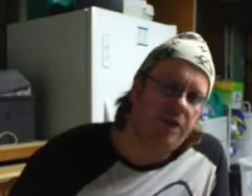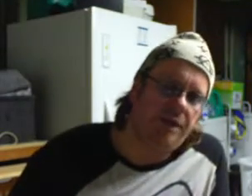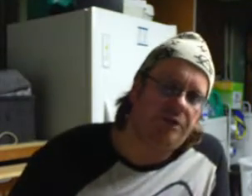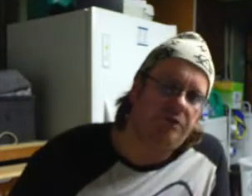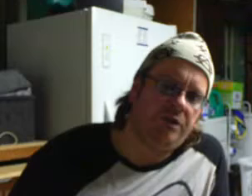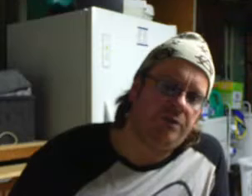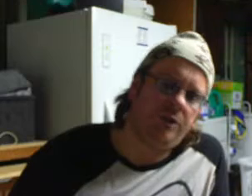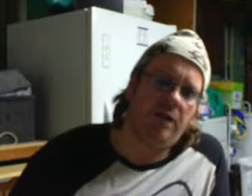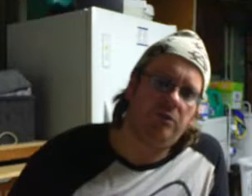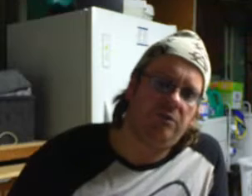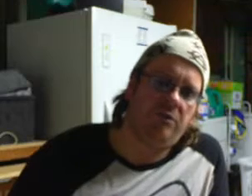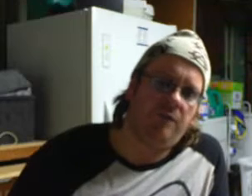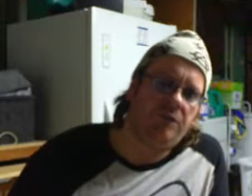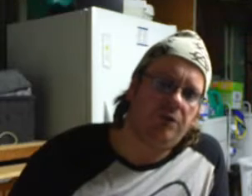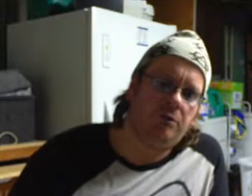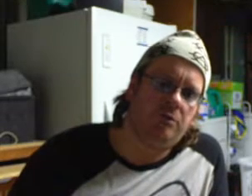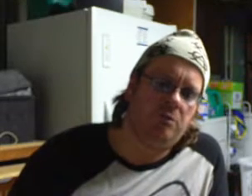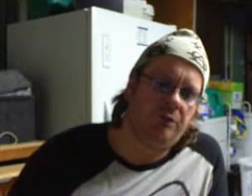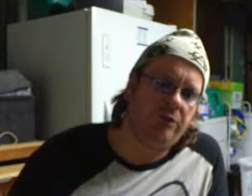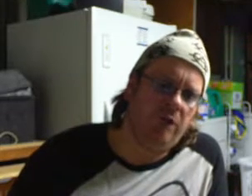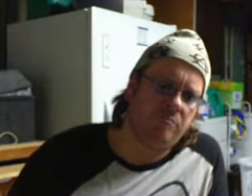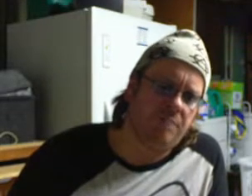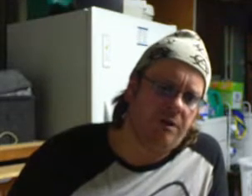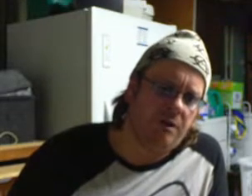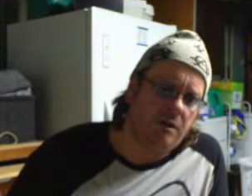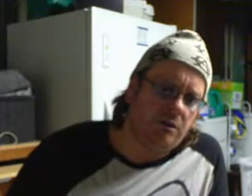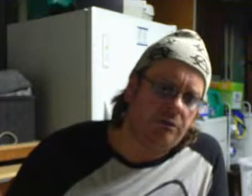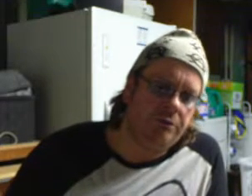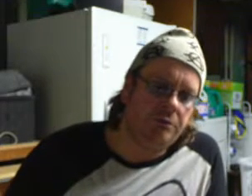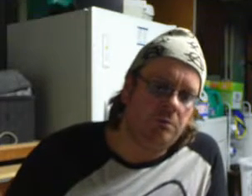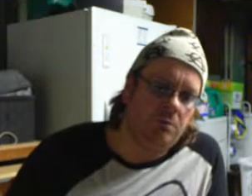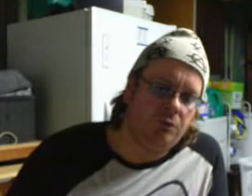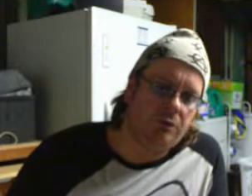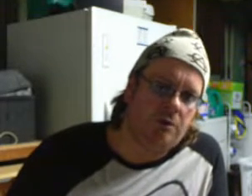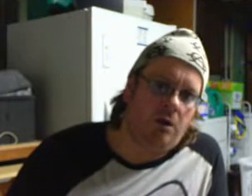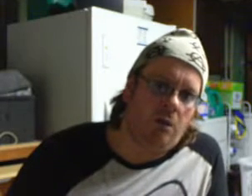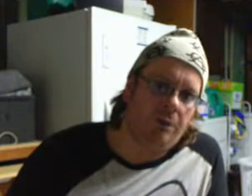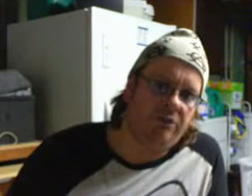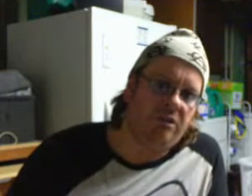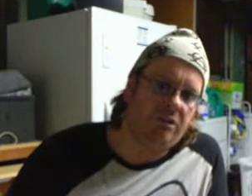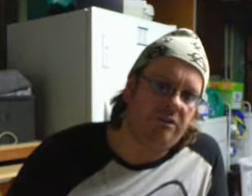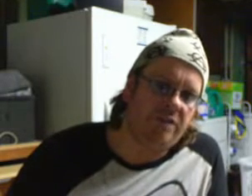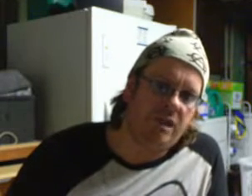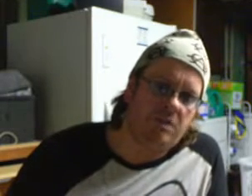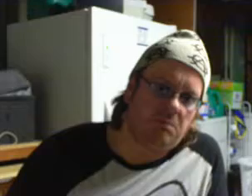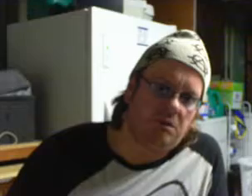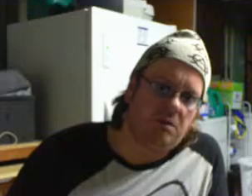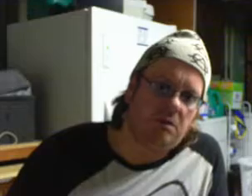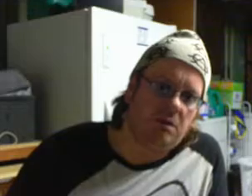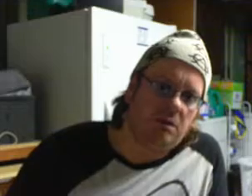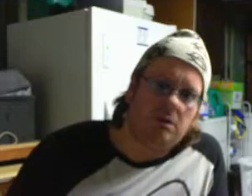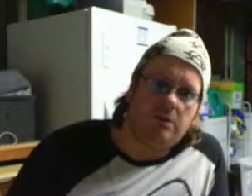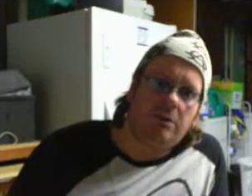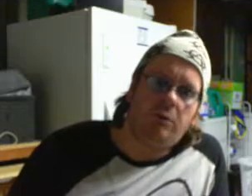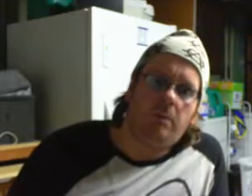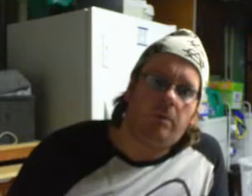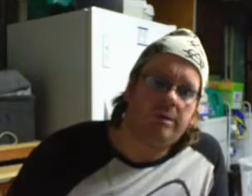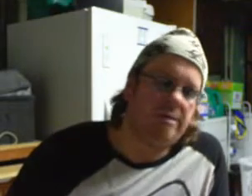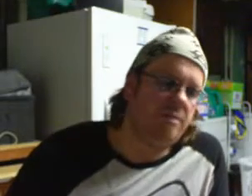changed in thousands of years with government. Their tools are always the same. They remarket them and make